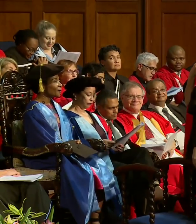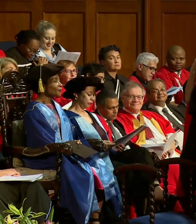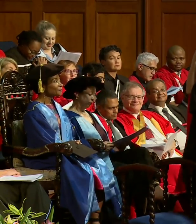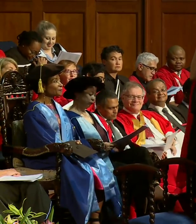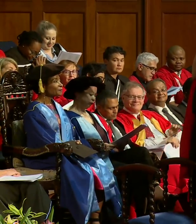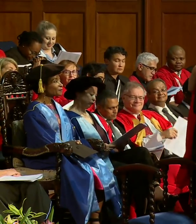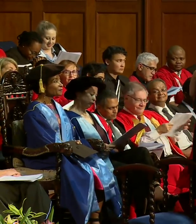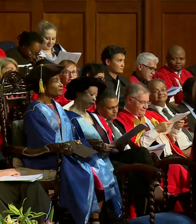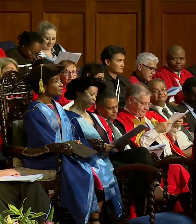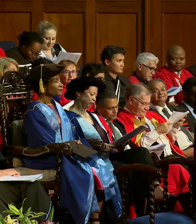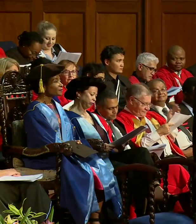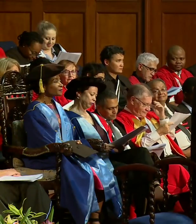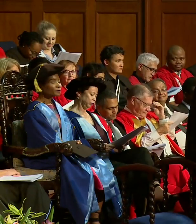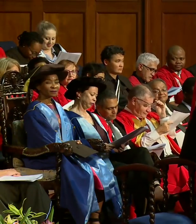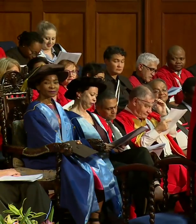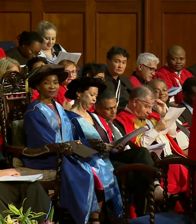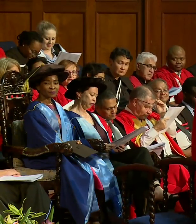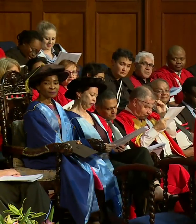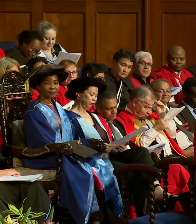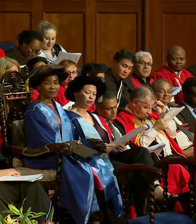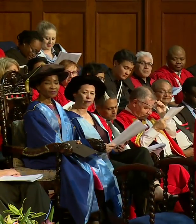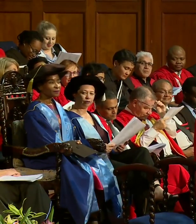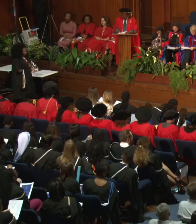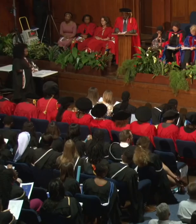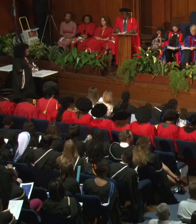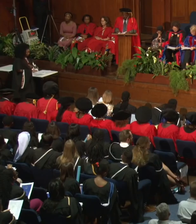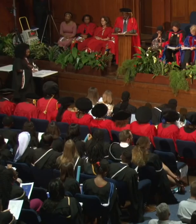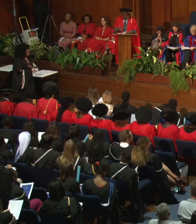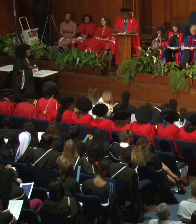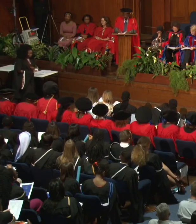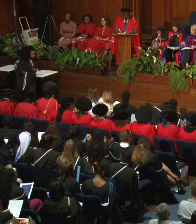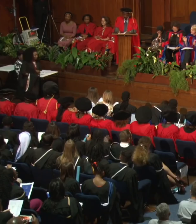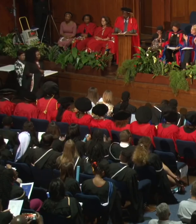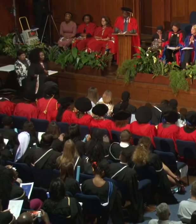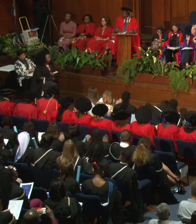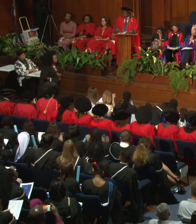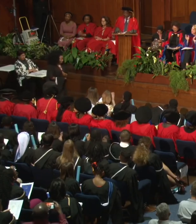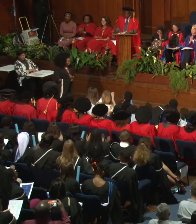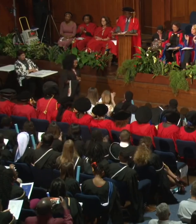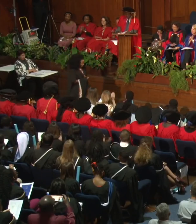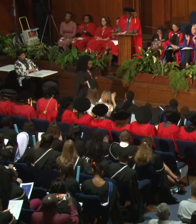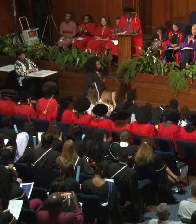For the degree of Master of Laws in Tax Law, Chimwemwe Mulenga Waria.